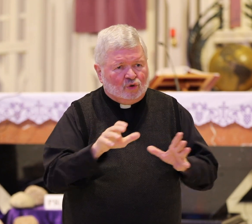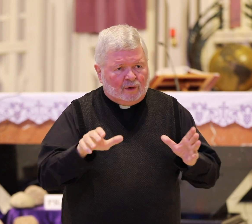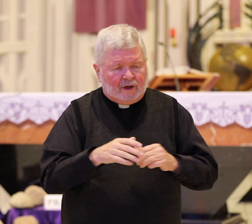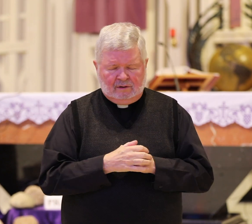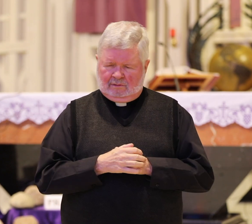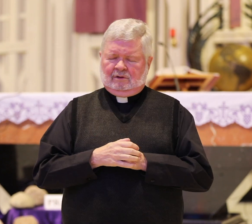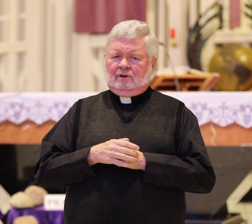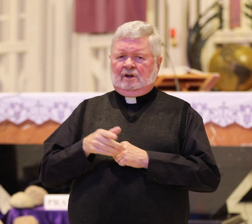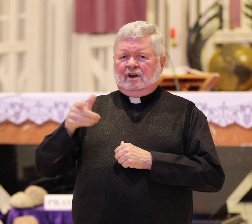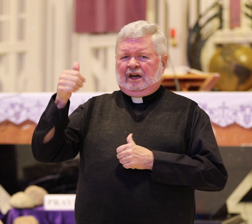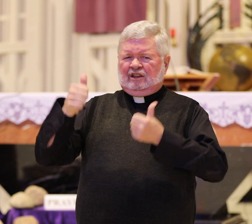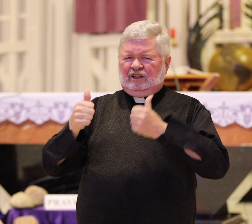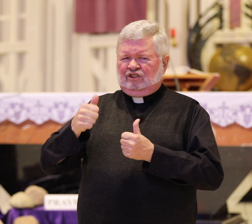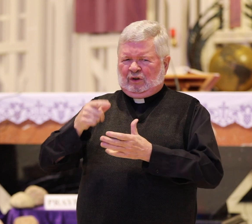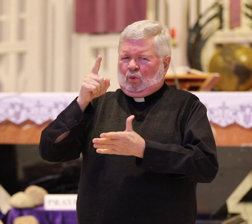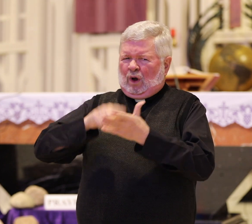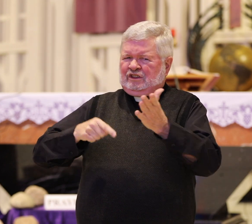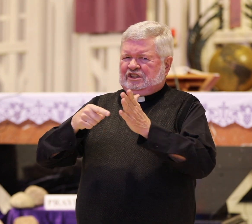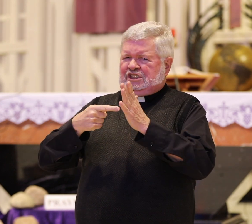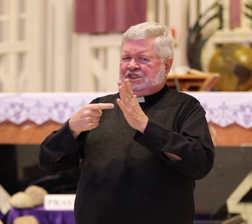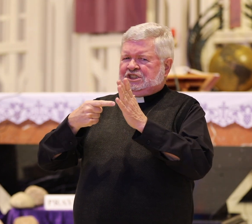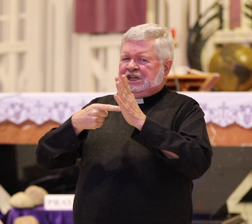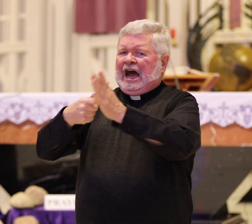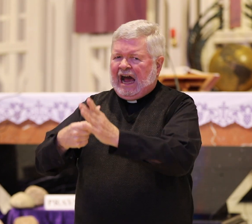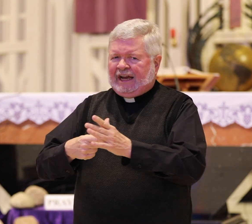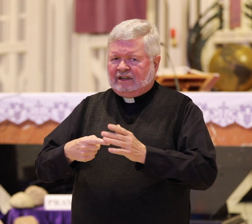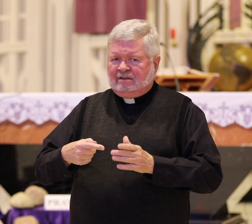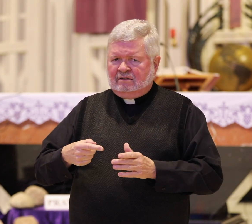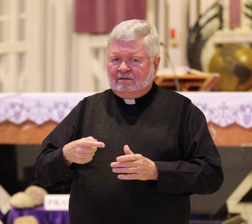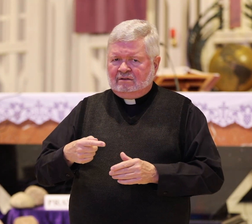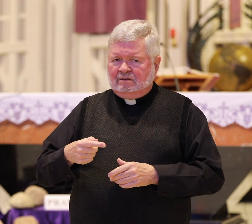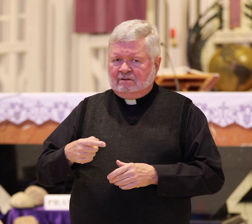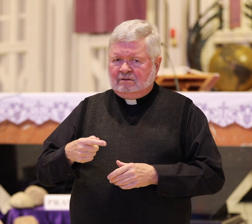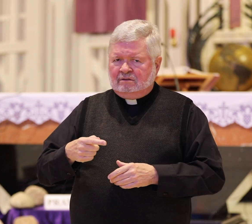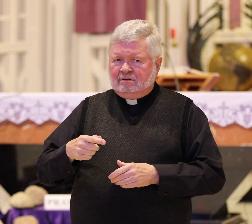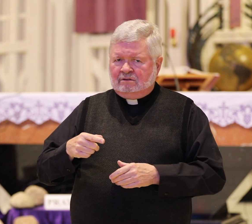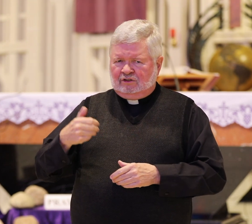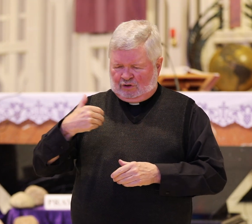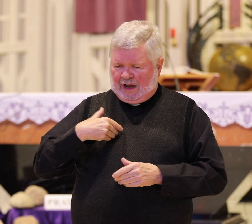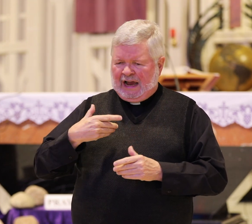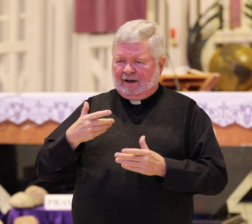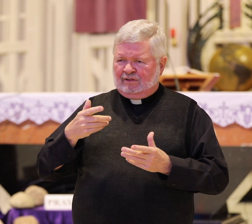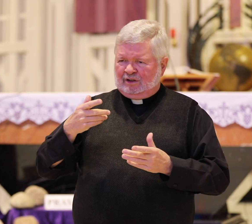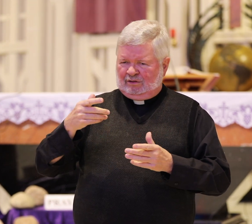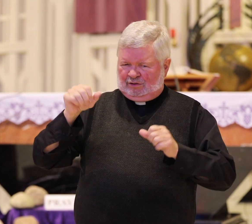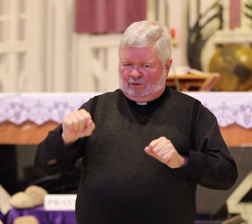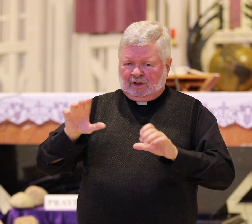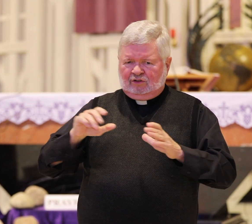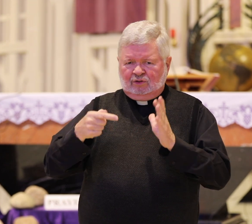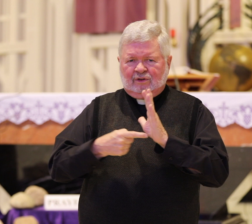doing? And the leaders say, what sign do you have that you can do